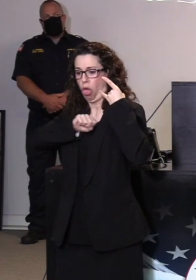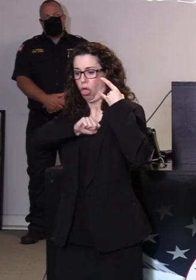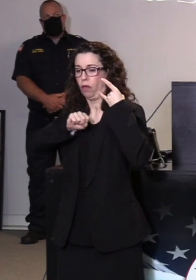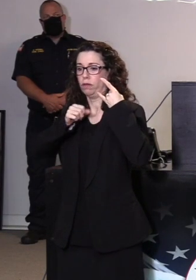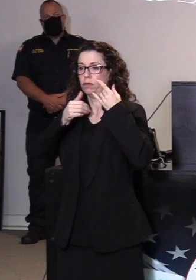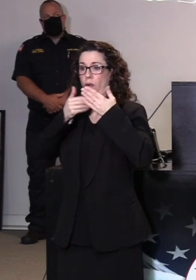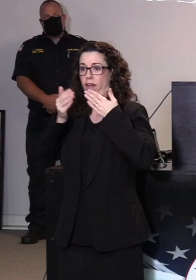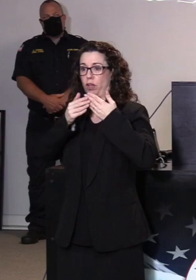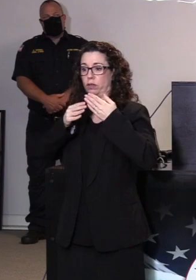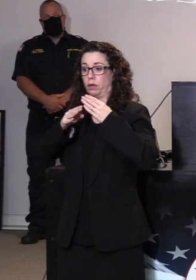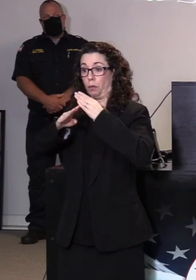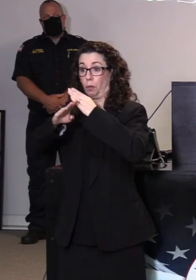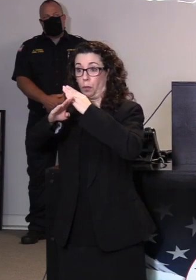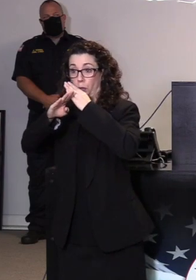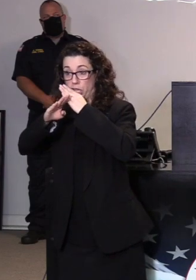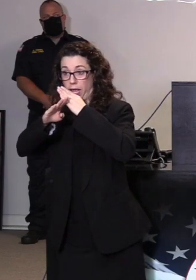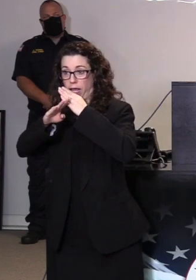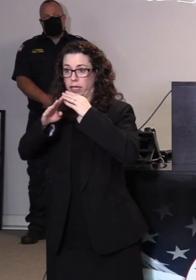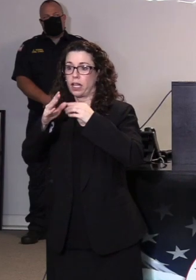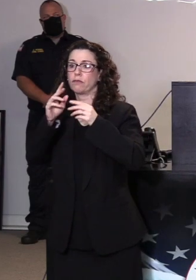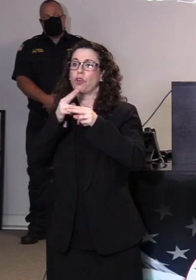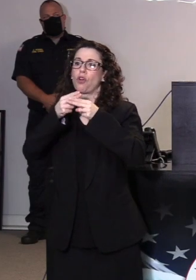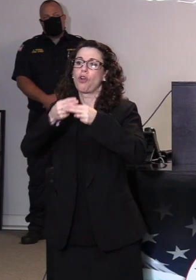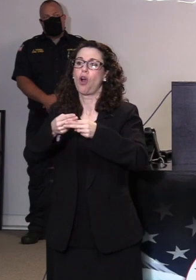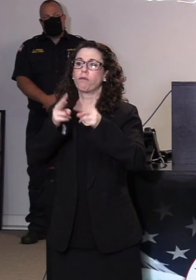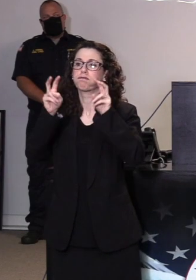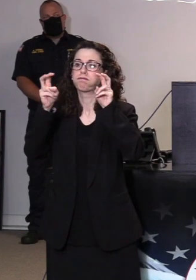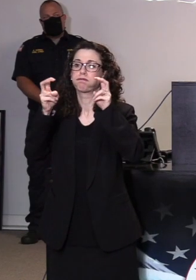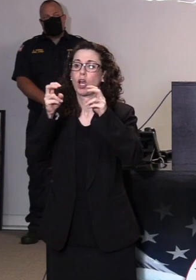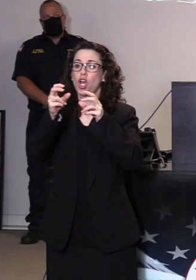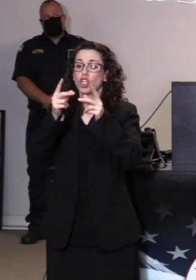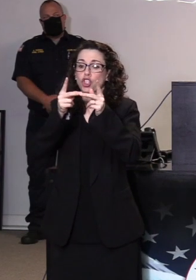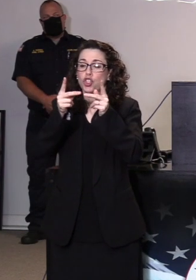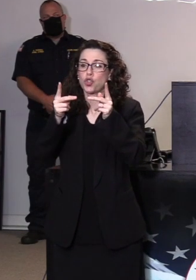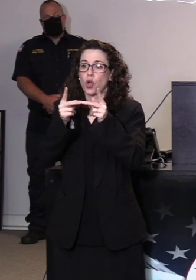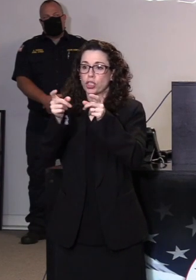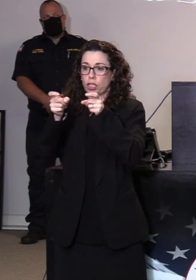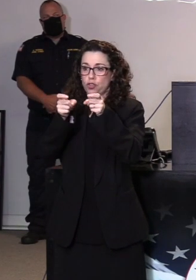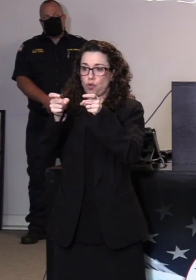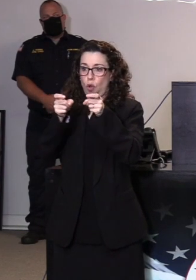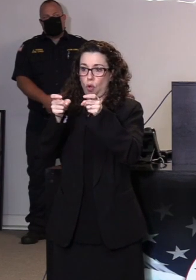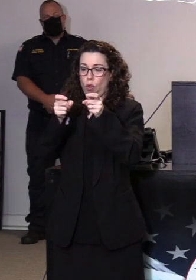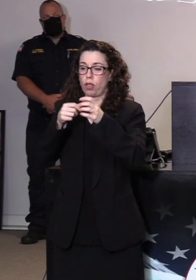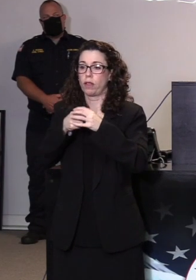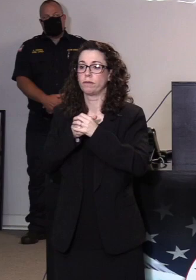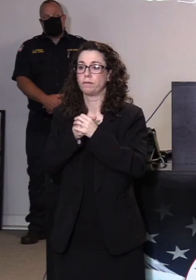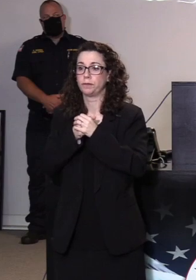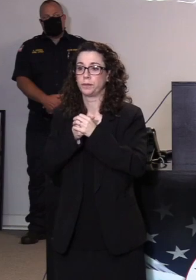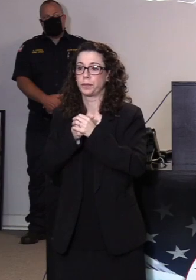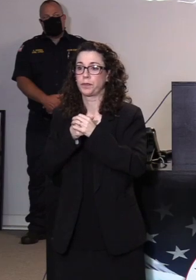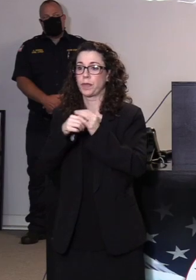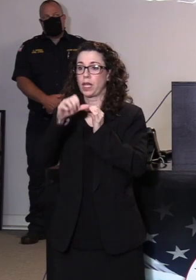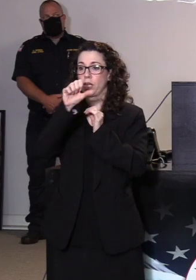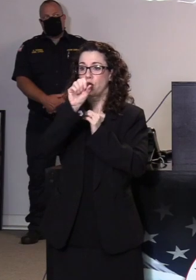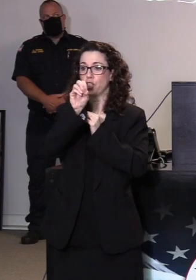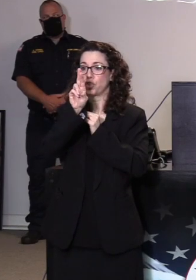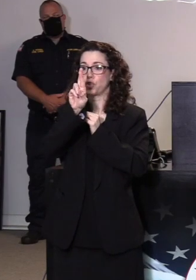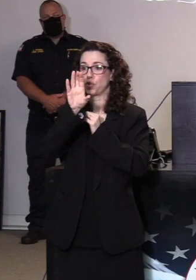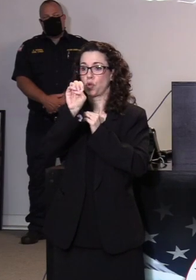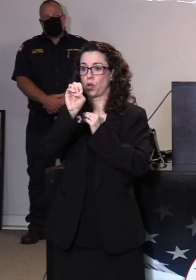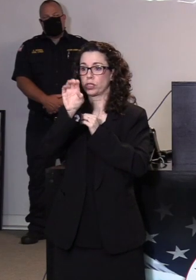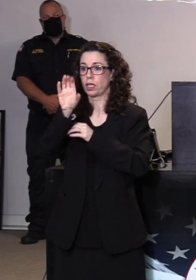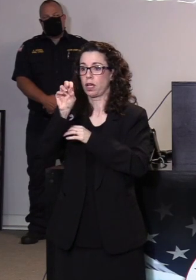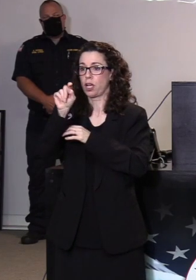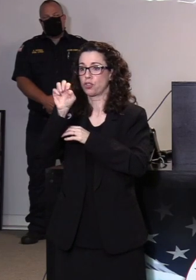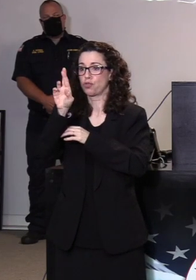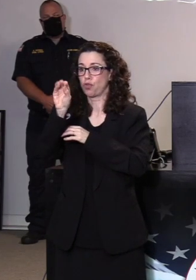this is called source control. This recommendation is based on what we know the role